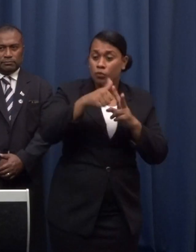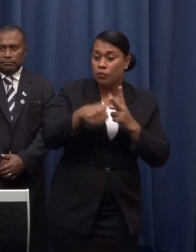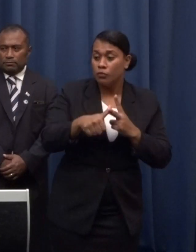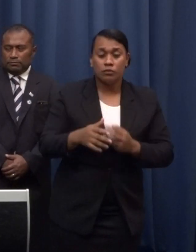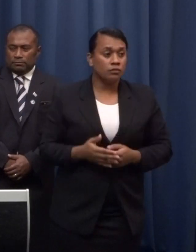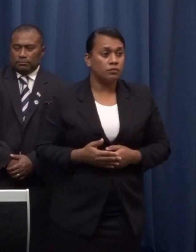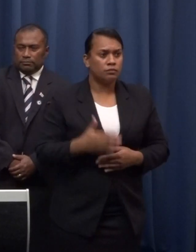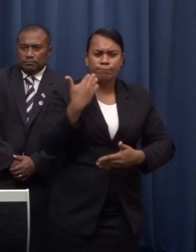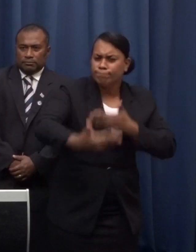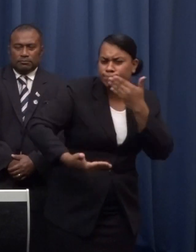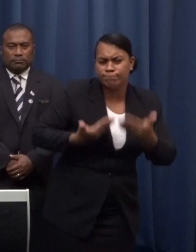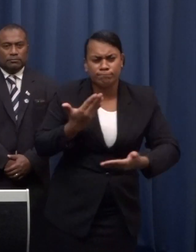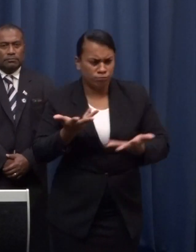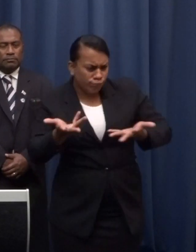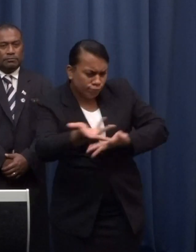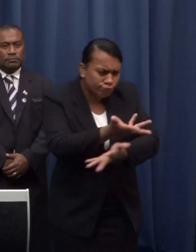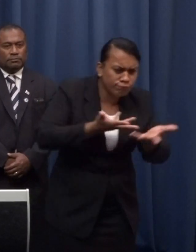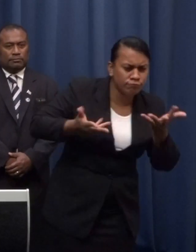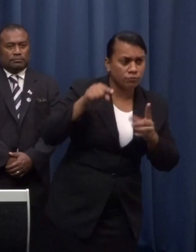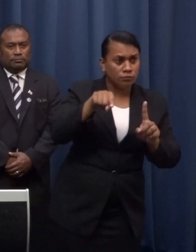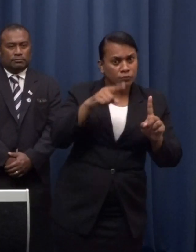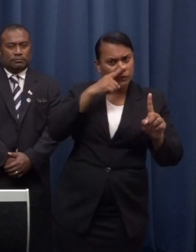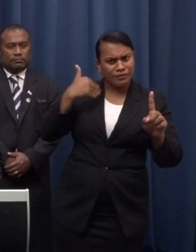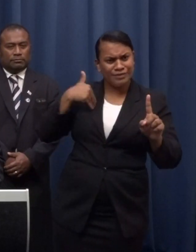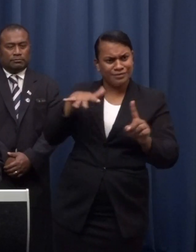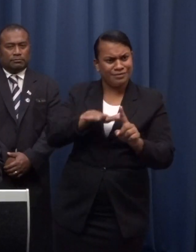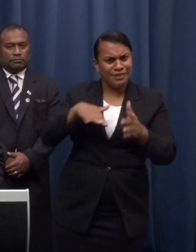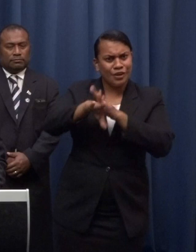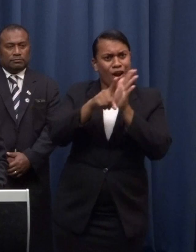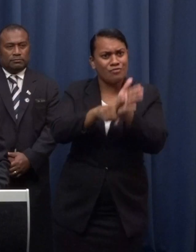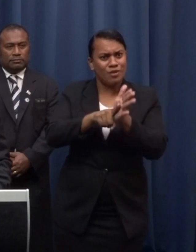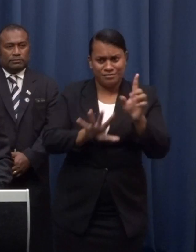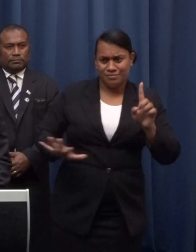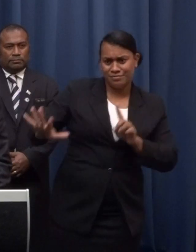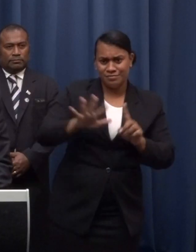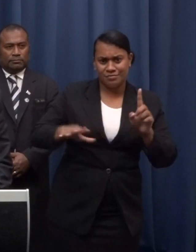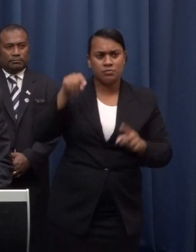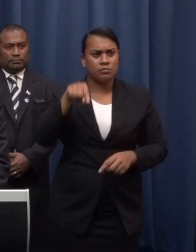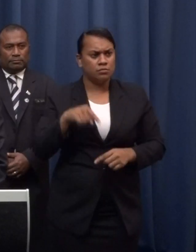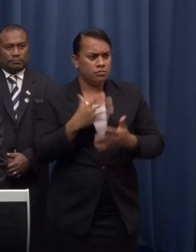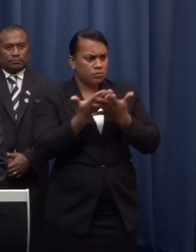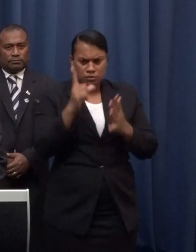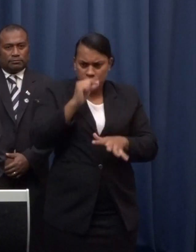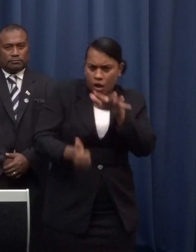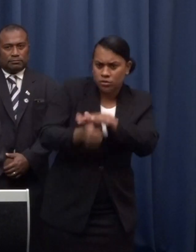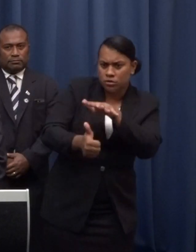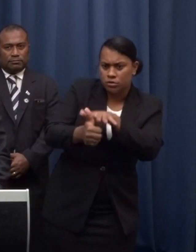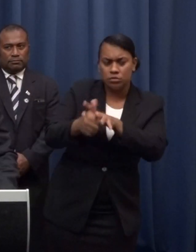means for the people living in Lautoka and the ability, for example, to access services and various